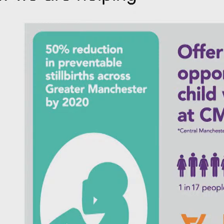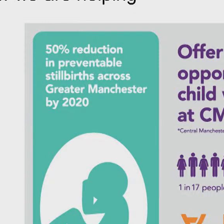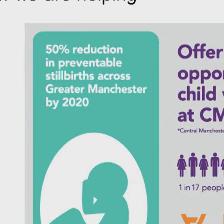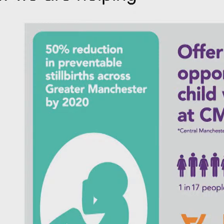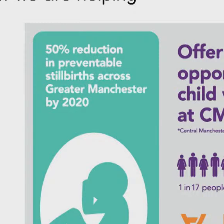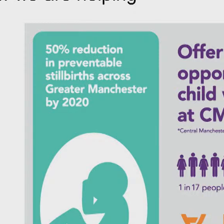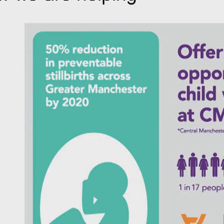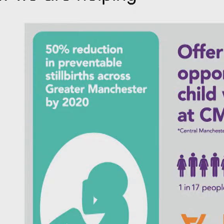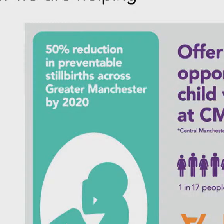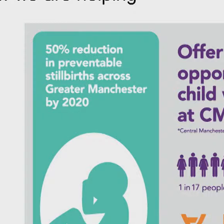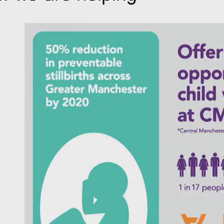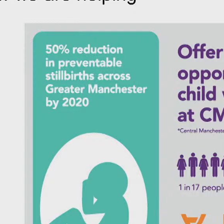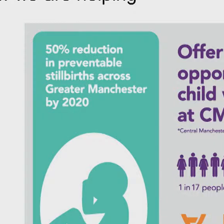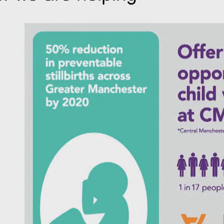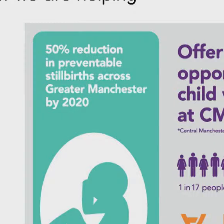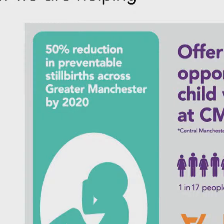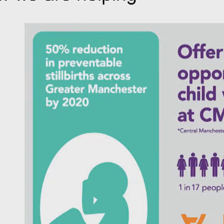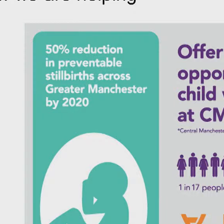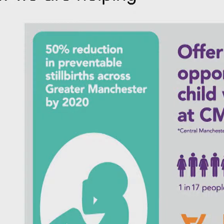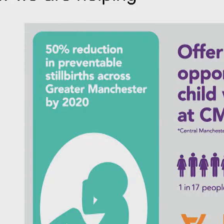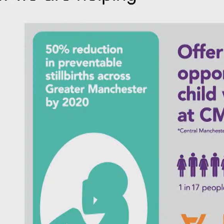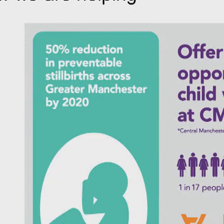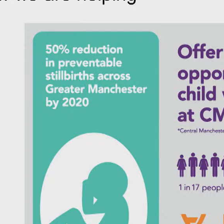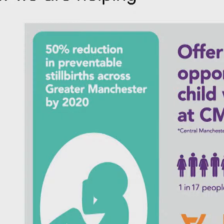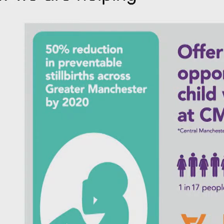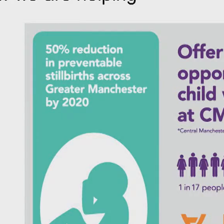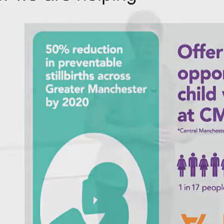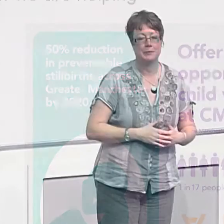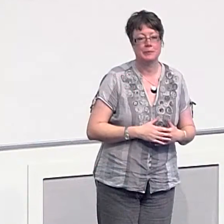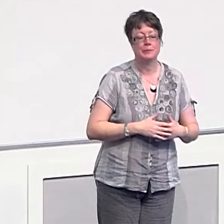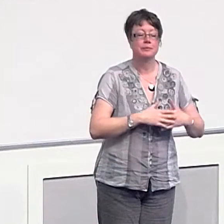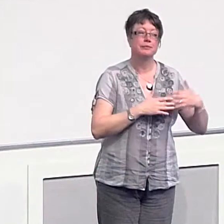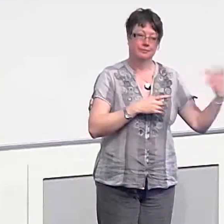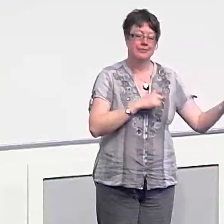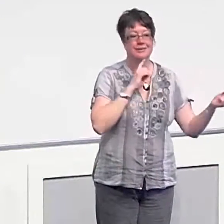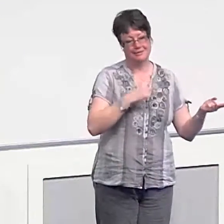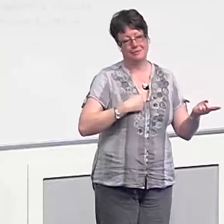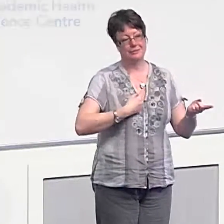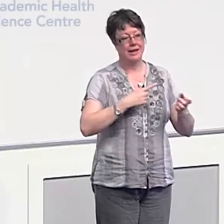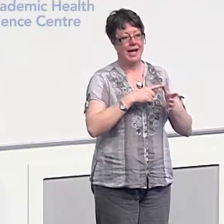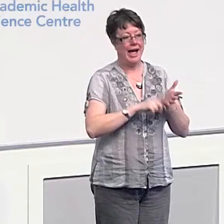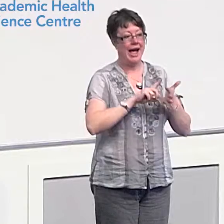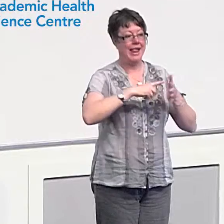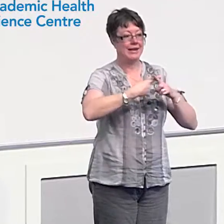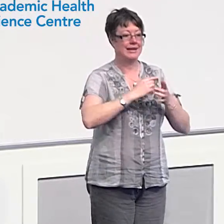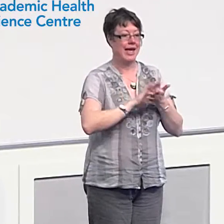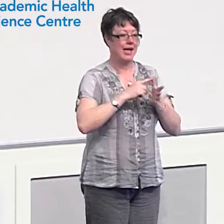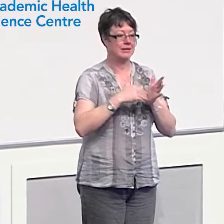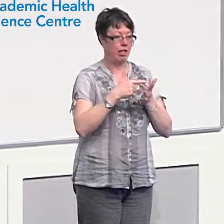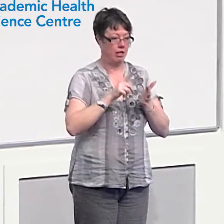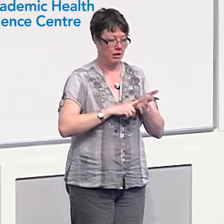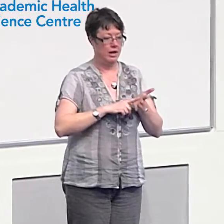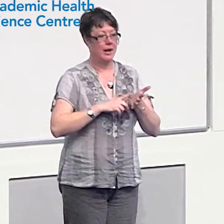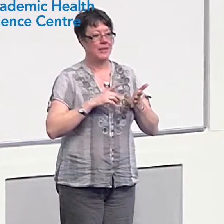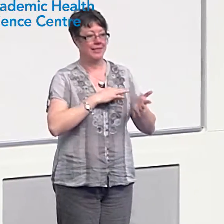Thank you very much, Peter. Is there a... thank you. As Peter said, I'm Alex Heazell. I'm Clinical Director of the